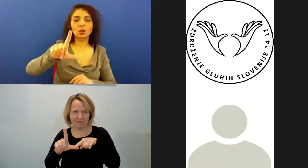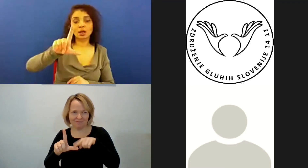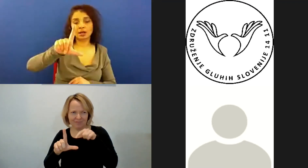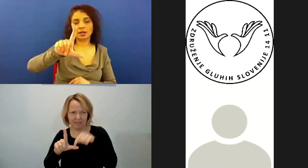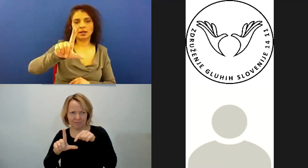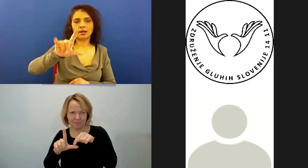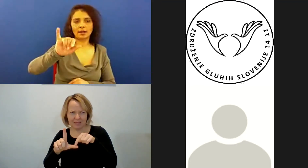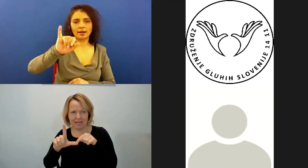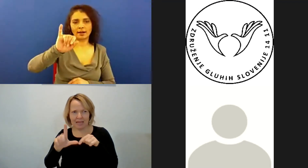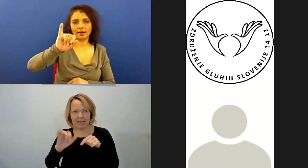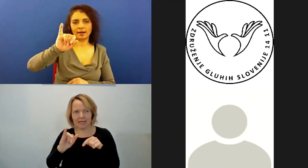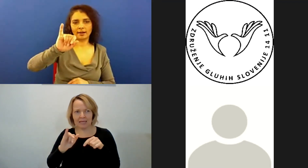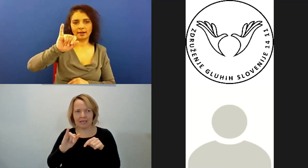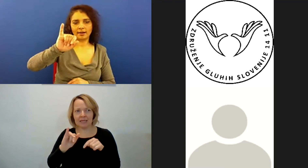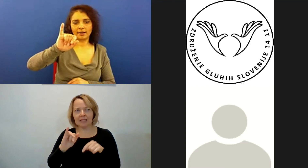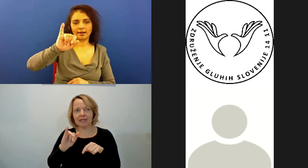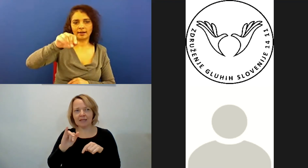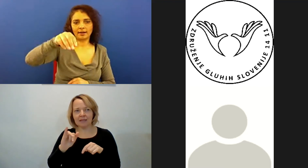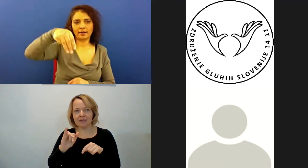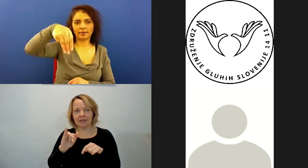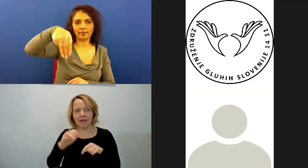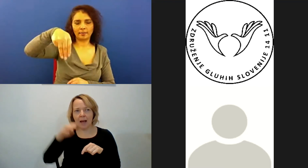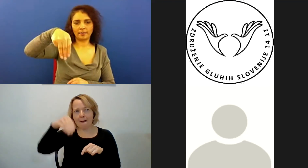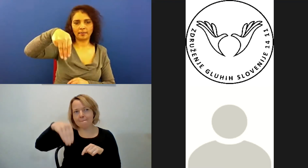And I live in the south of Holland,